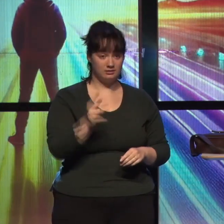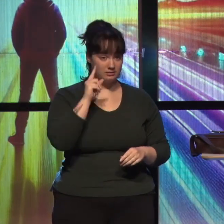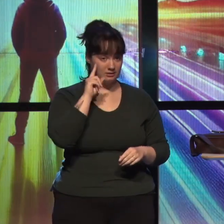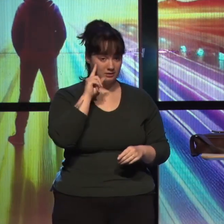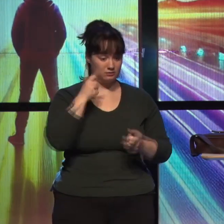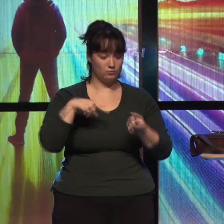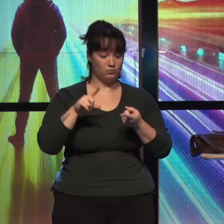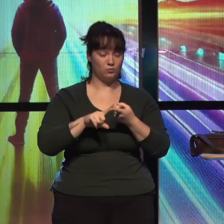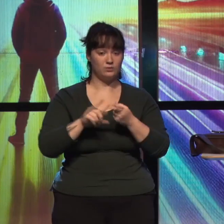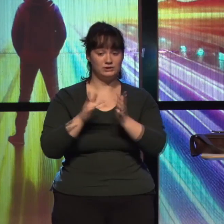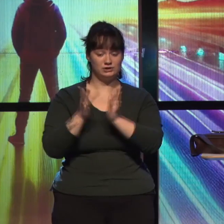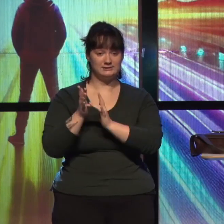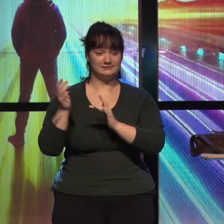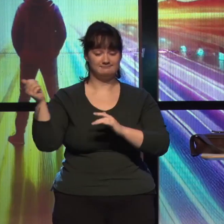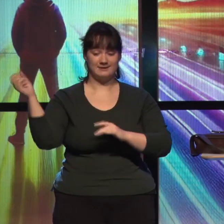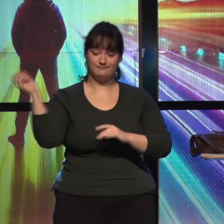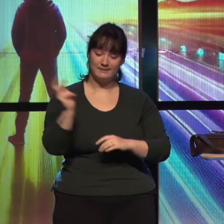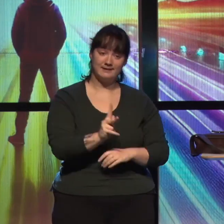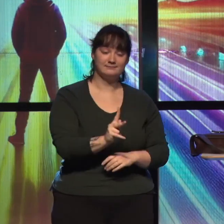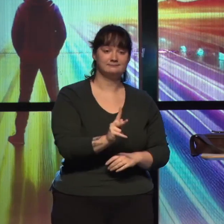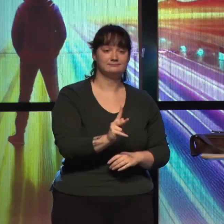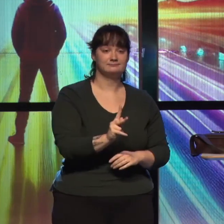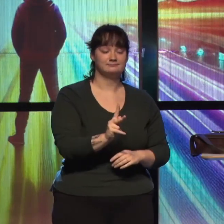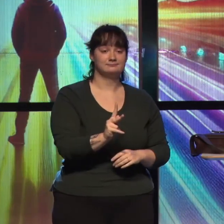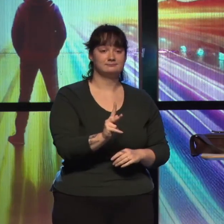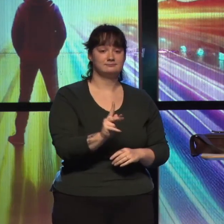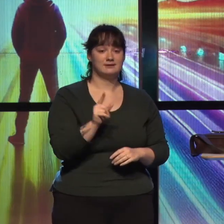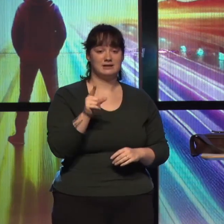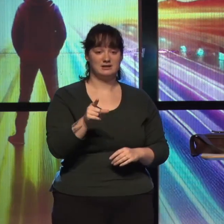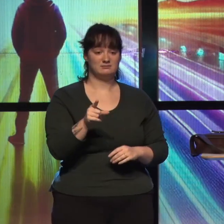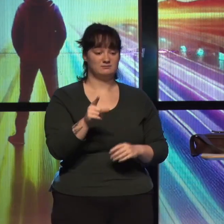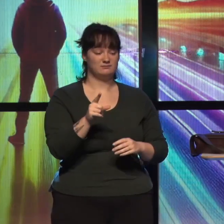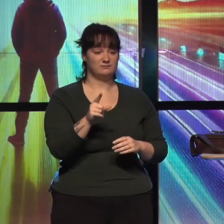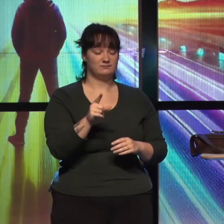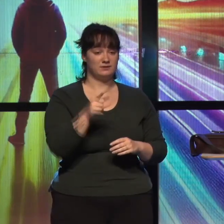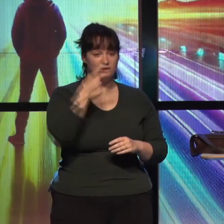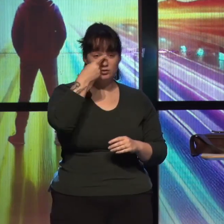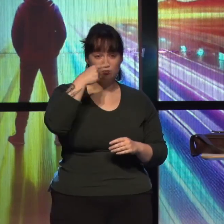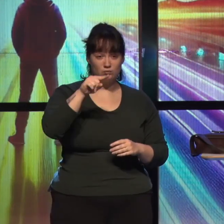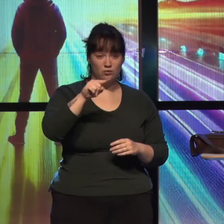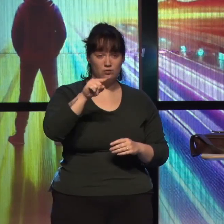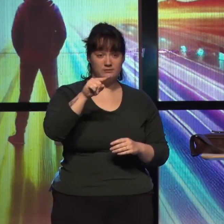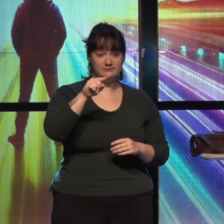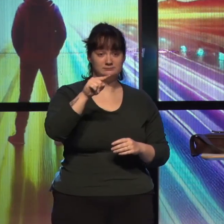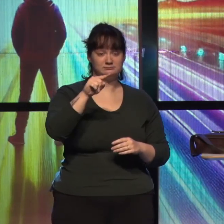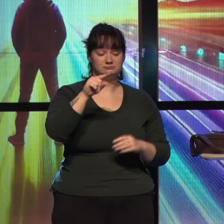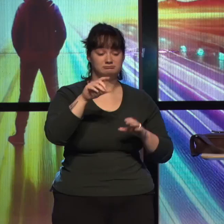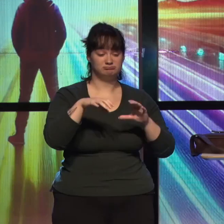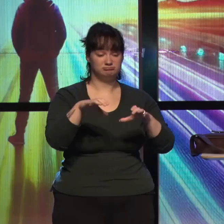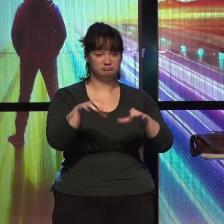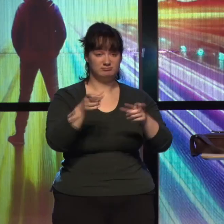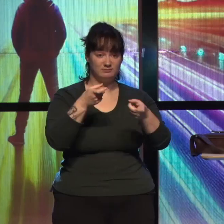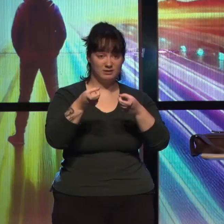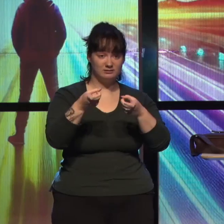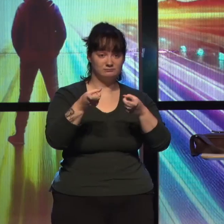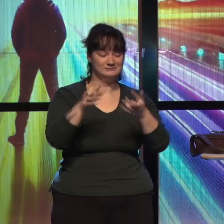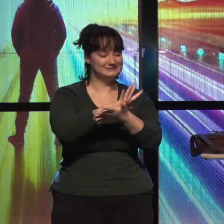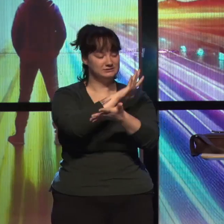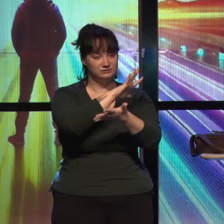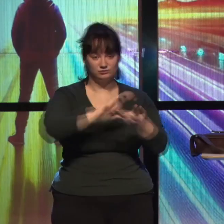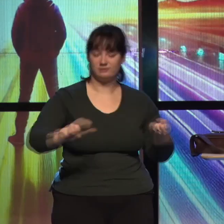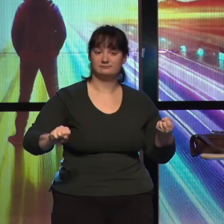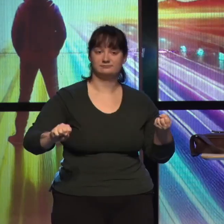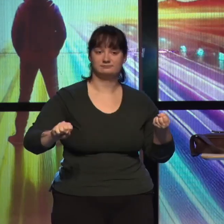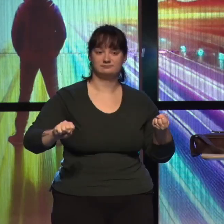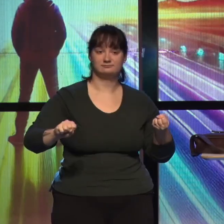Jesus returned, like, he was going to violently destroy the Roman Empire. And the reason why John thought that was because he had experienced